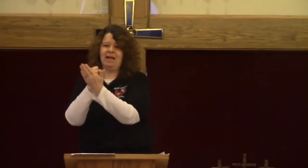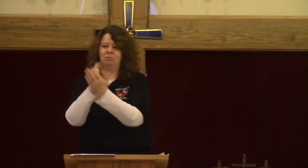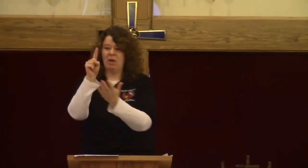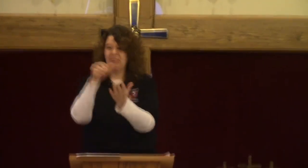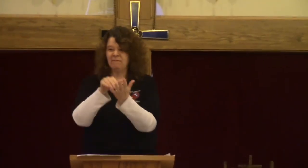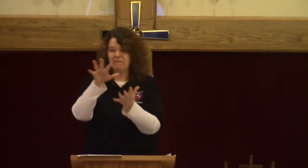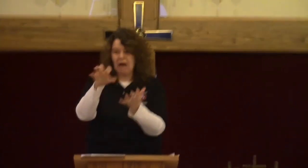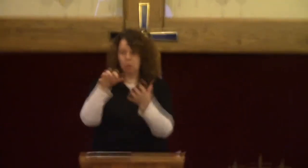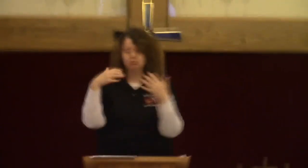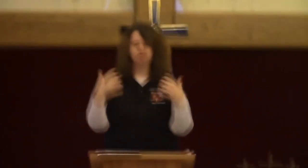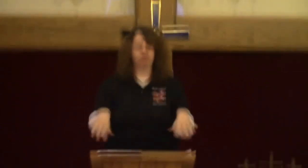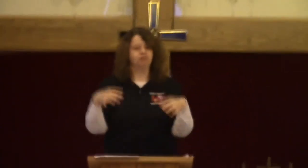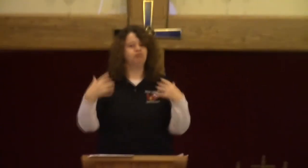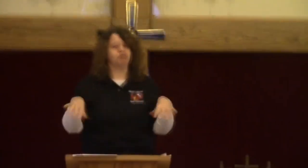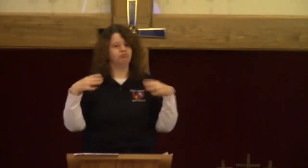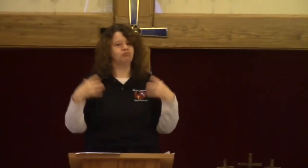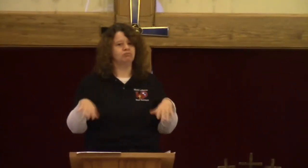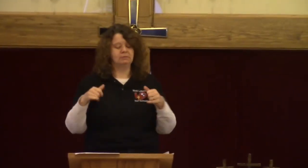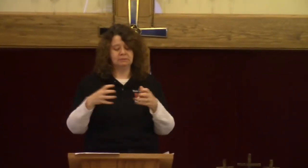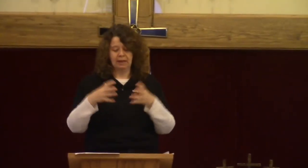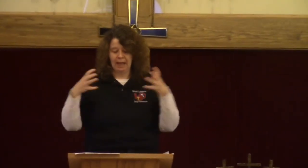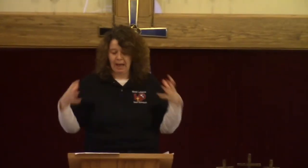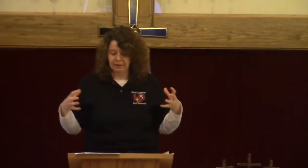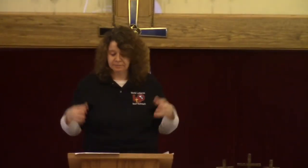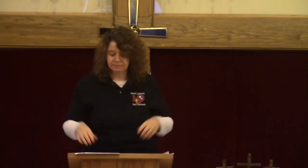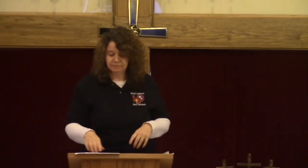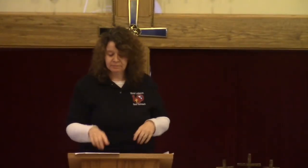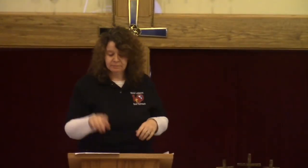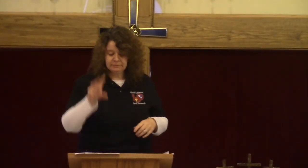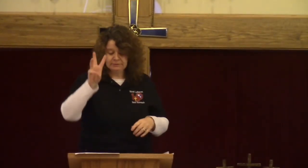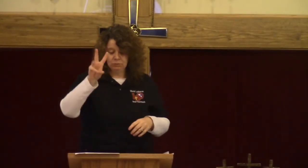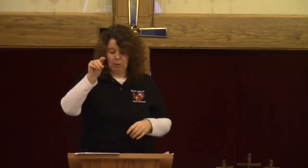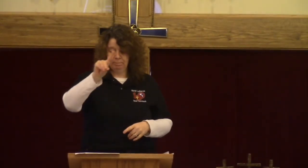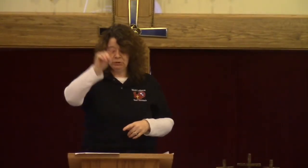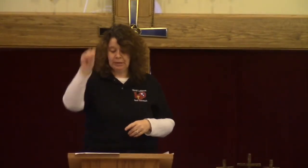1,500 pastors leave the ministry every month. That's a lot. Wow.